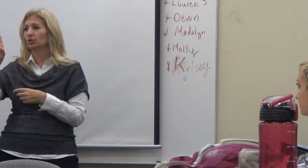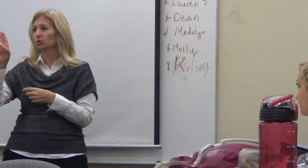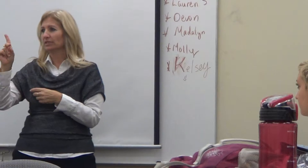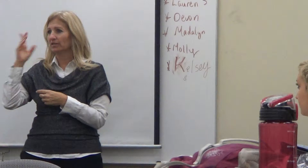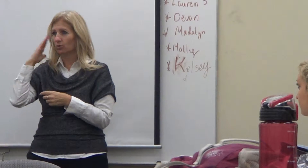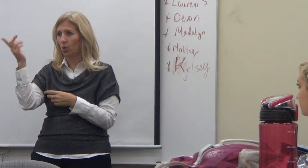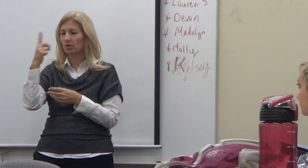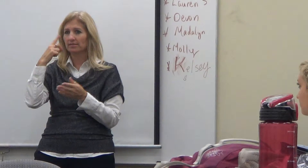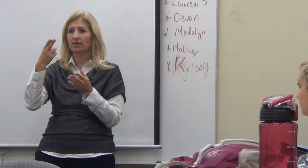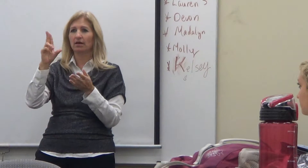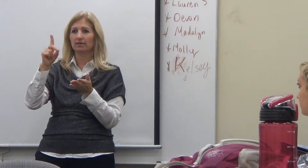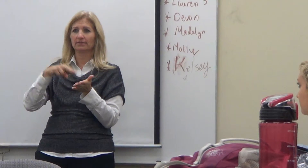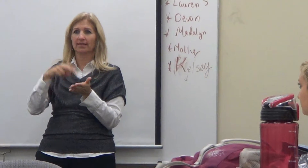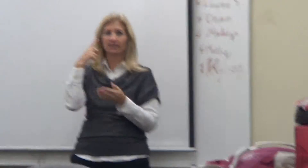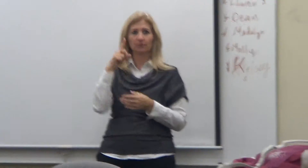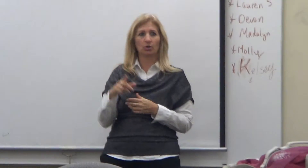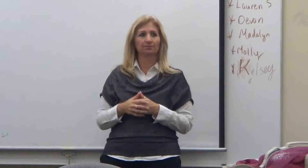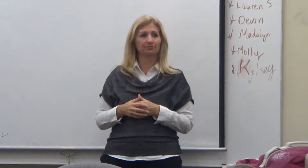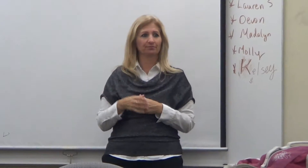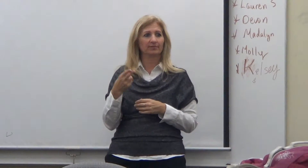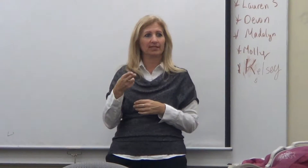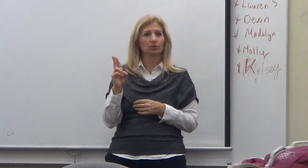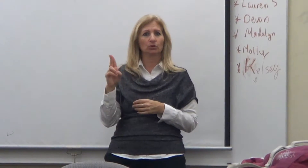So we're going to be talking about housing and urban development.